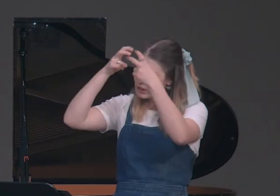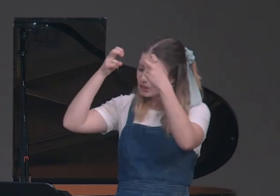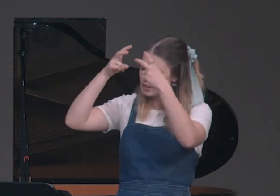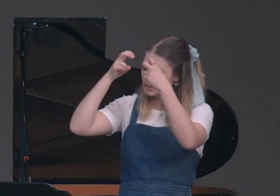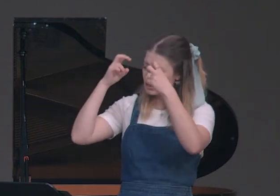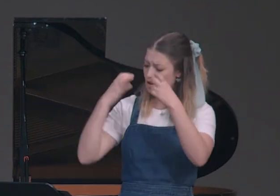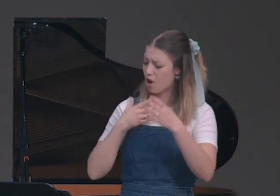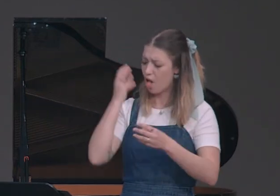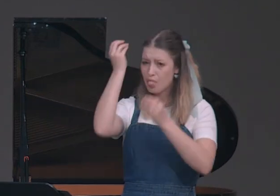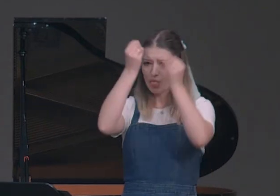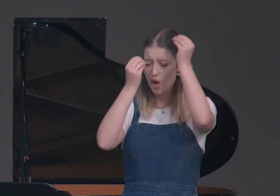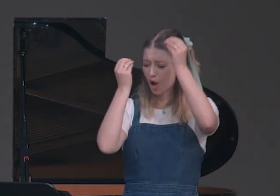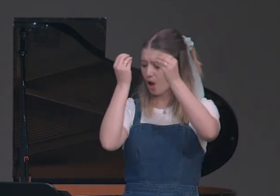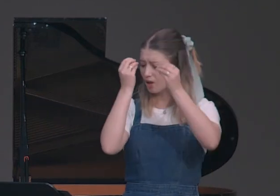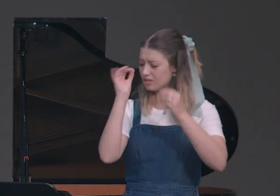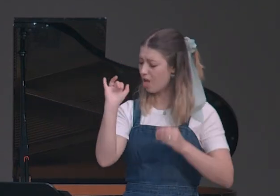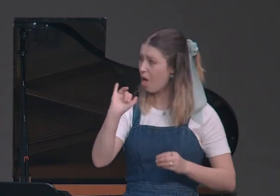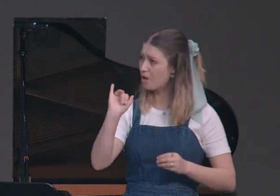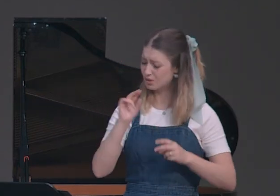humility.